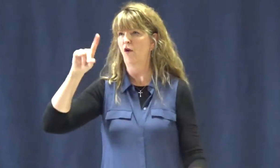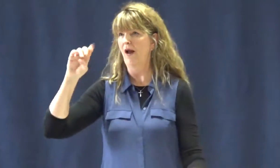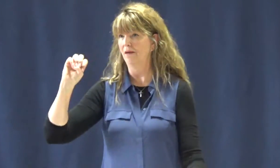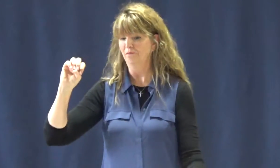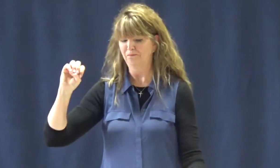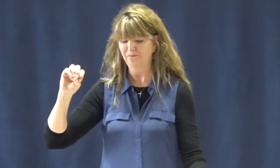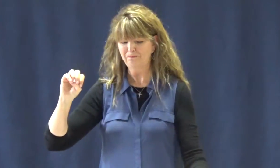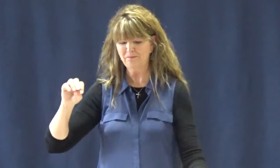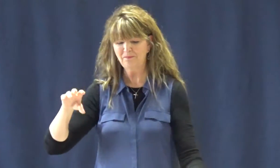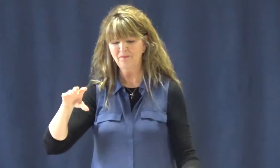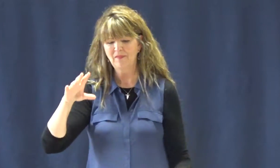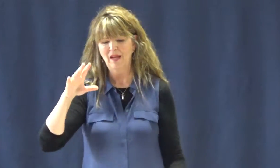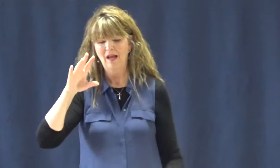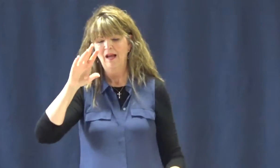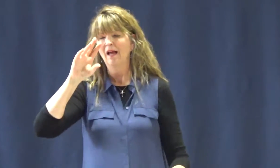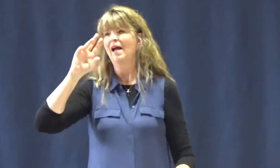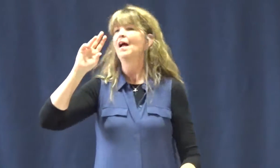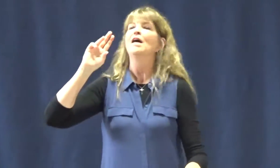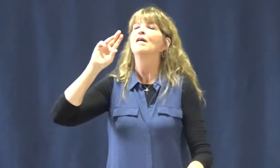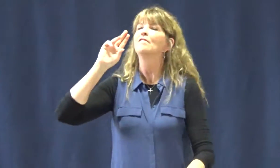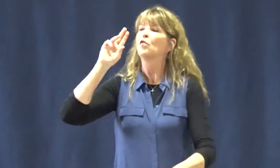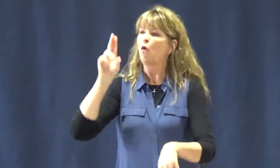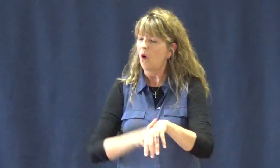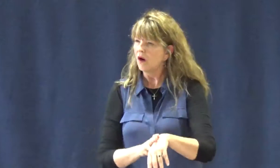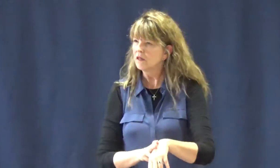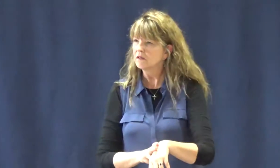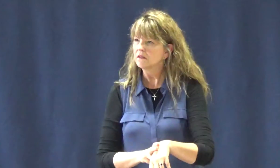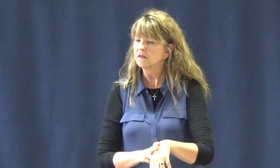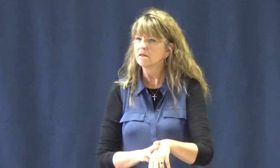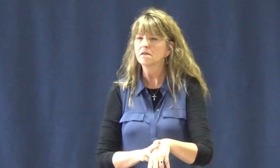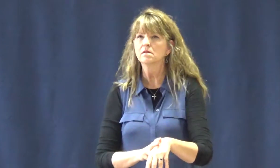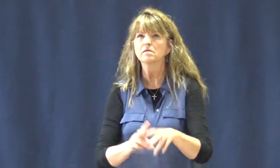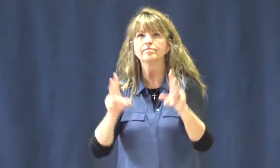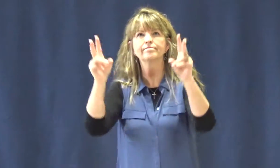planning, and it had to be submitted for grades.